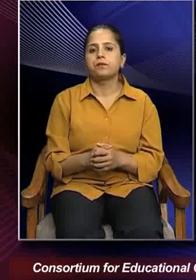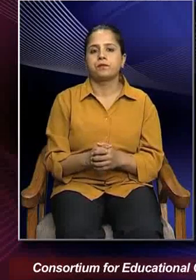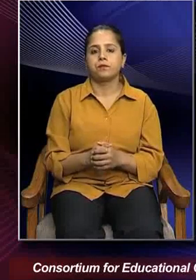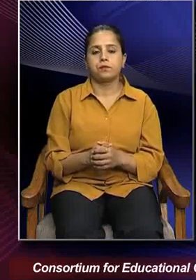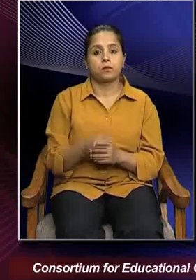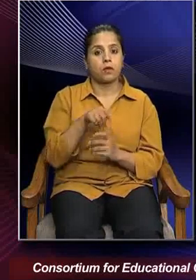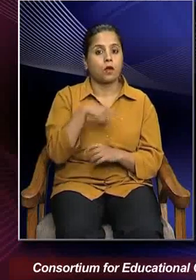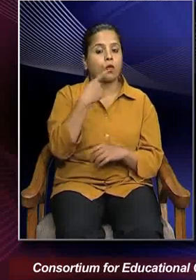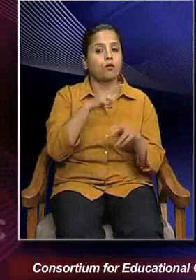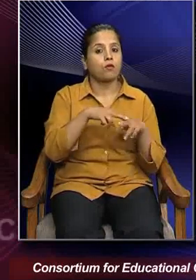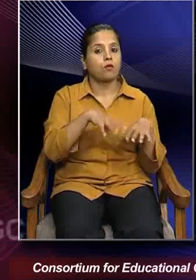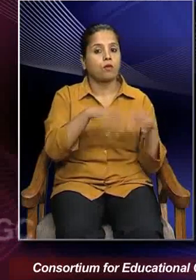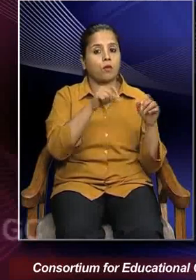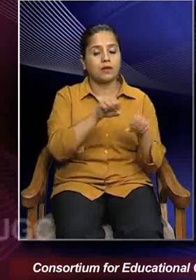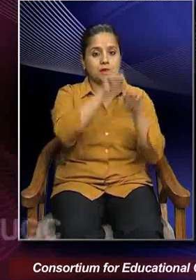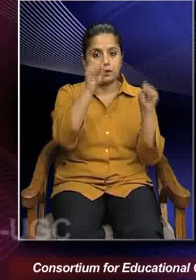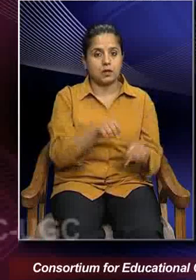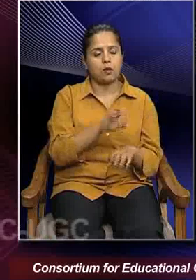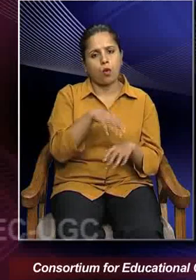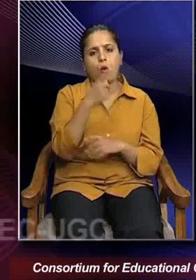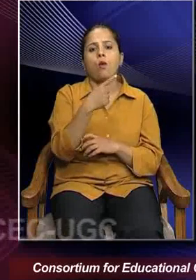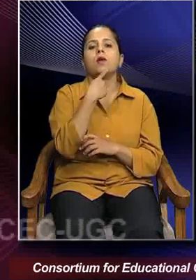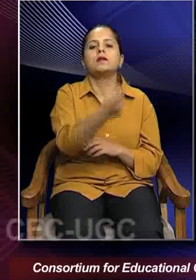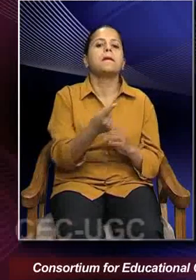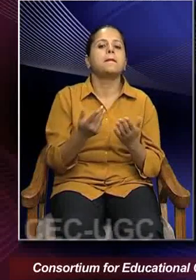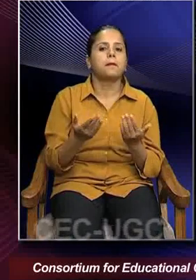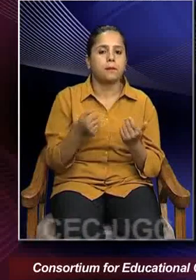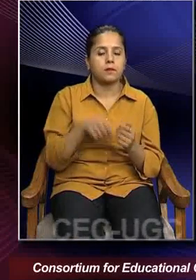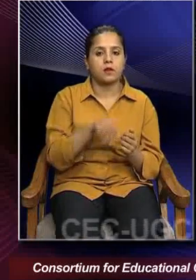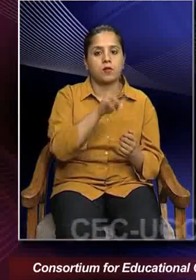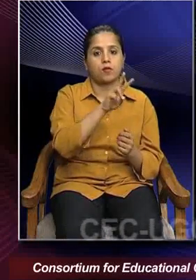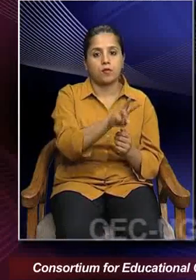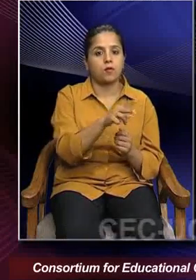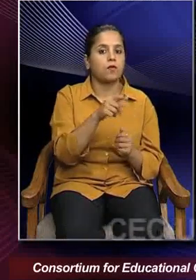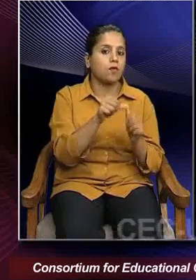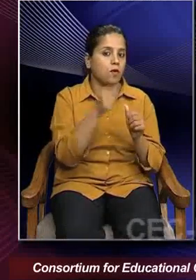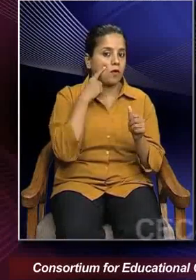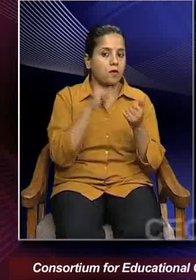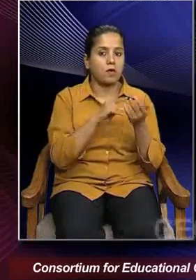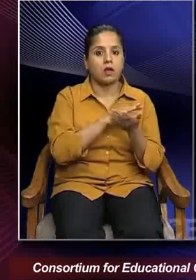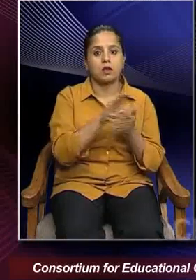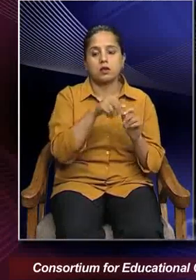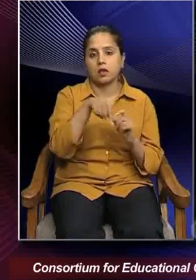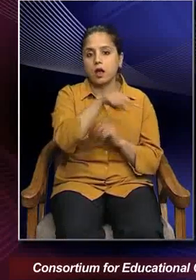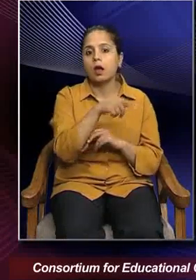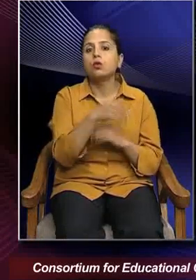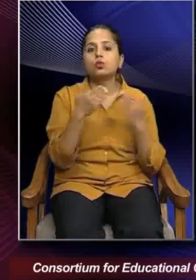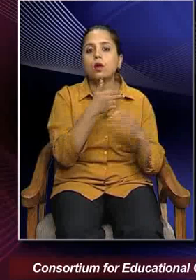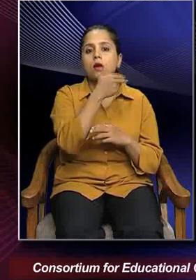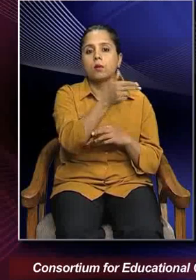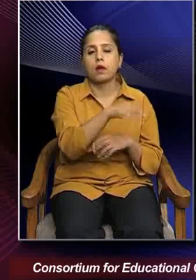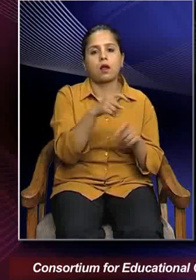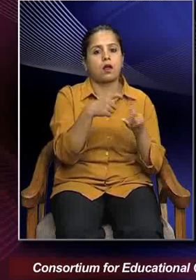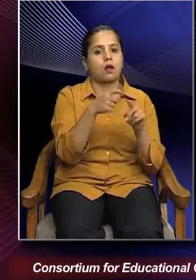The founder of the system, or you can say the founder of Vaiśeṣika school, is often referred to as